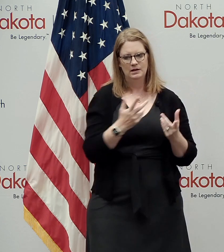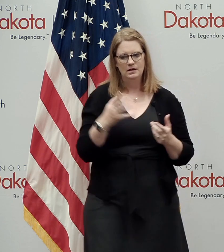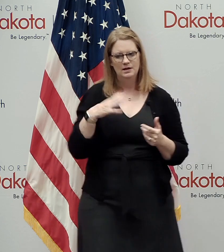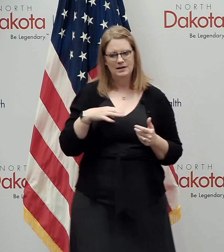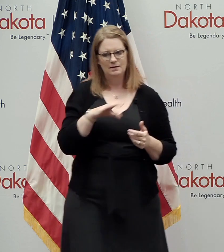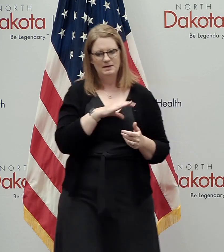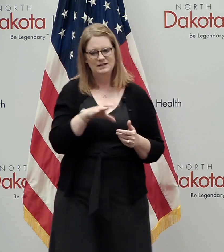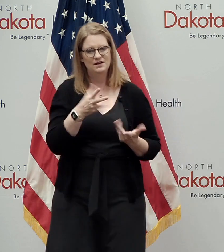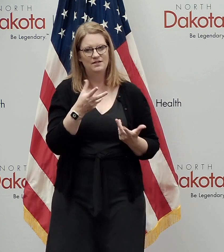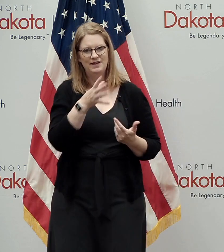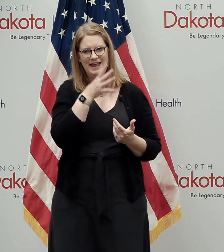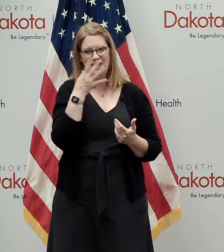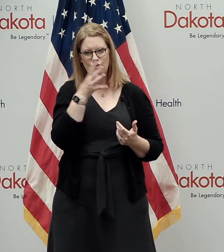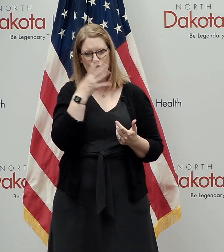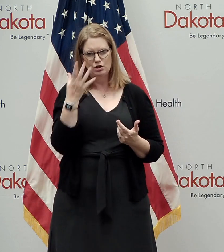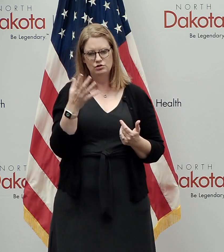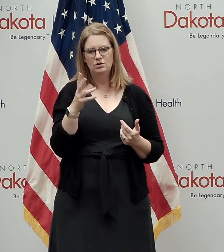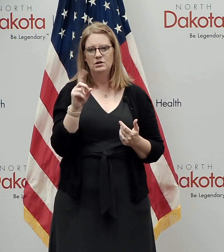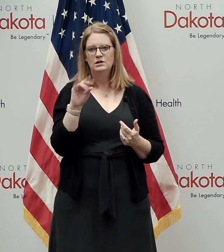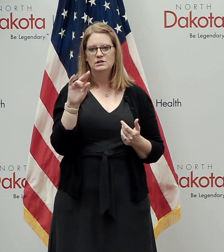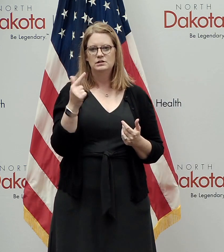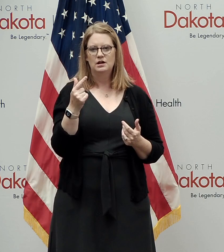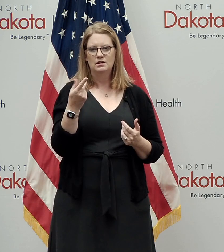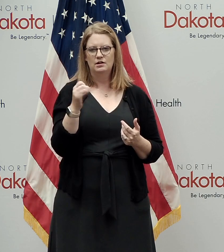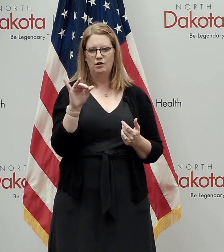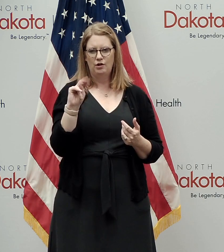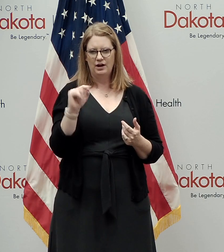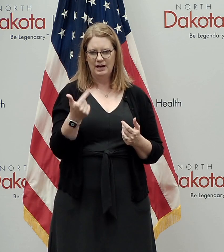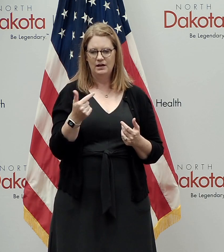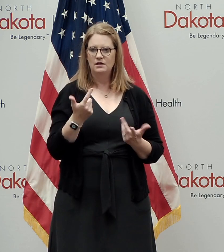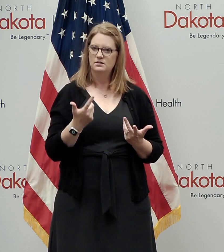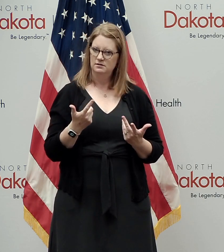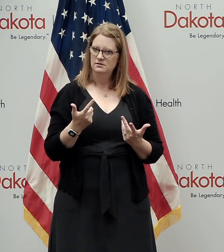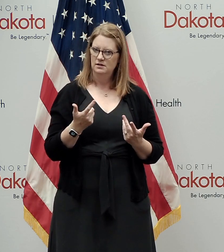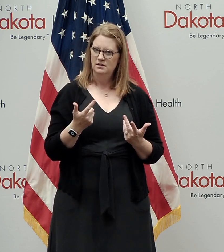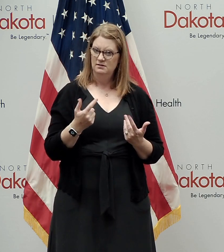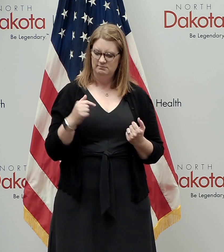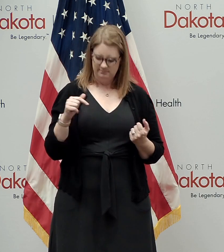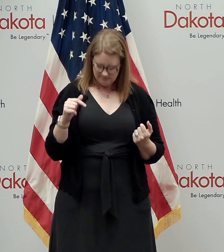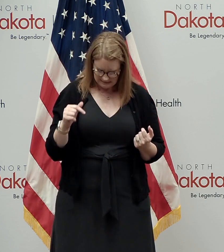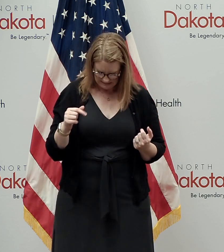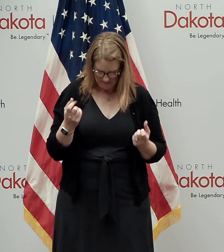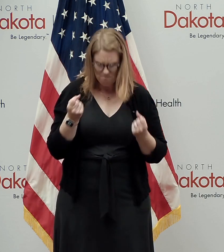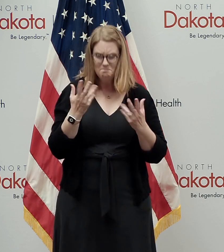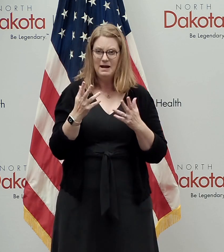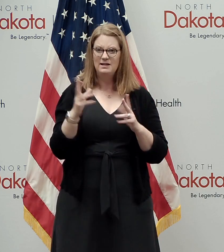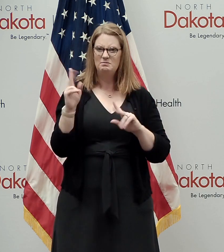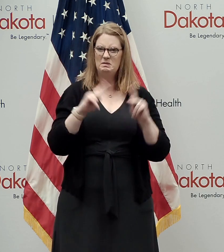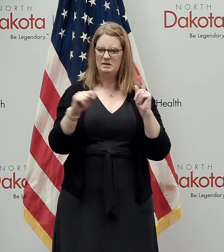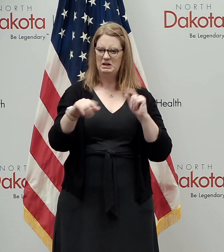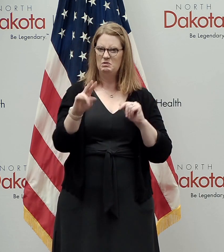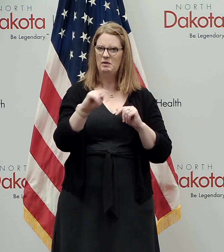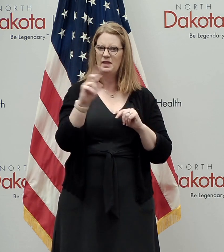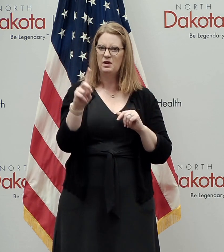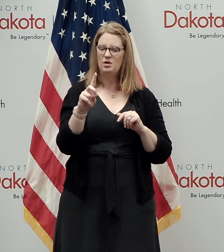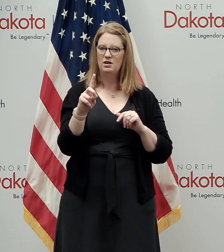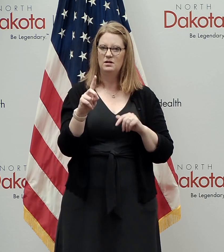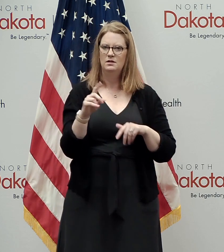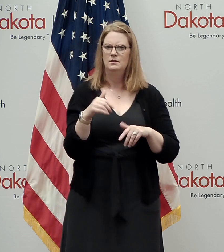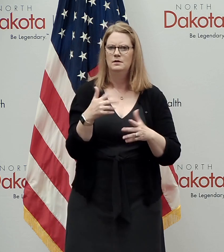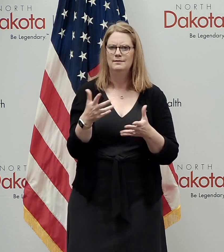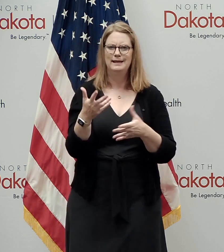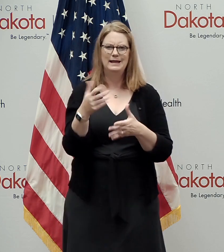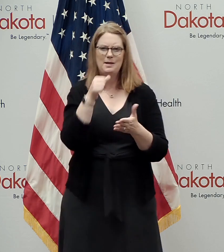of Agriculture, Doug Goring. We know that reports have made of North Dakotans receiving unsolicited in the mail packs of